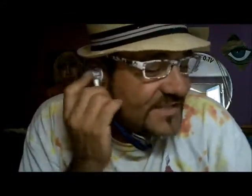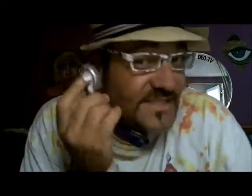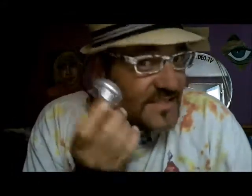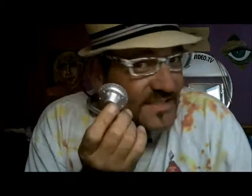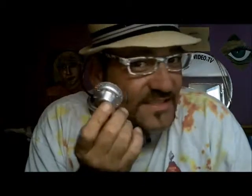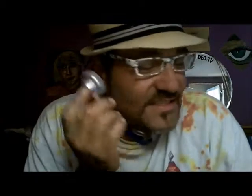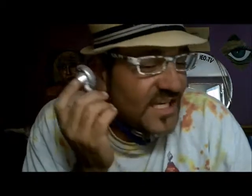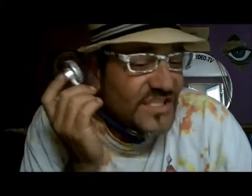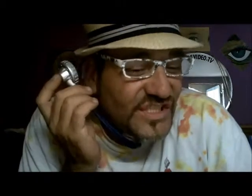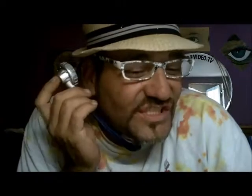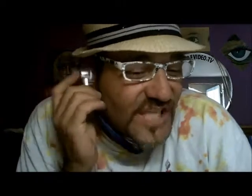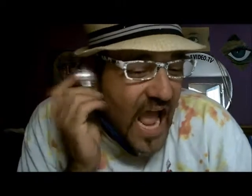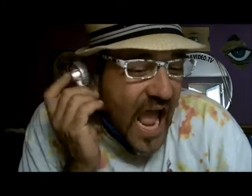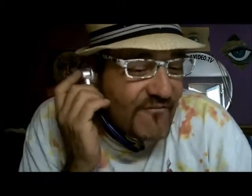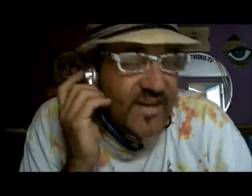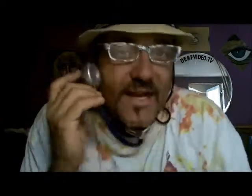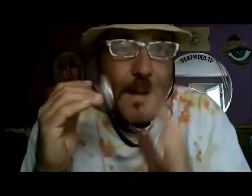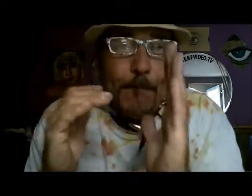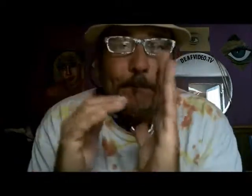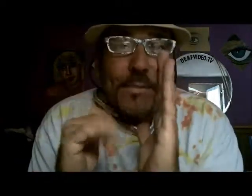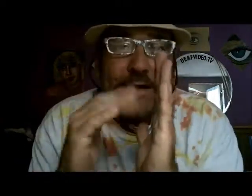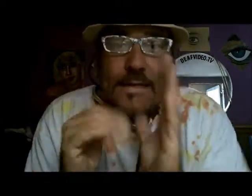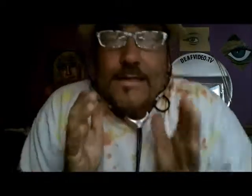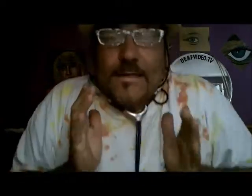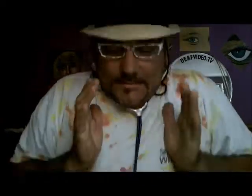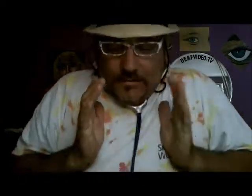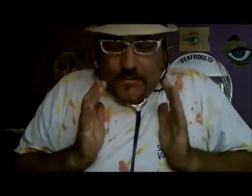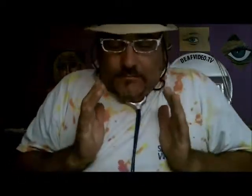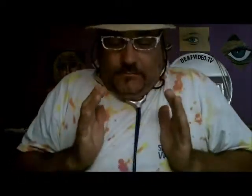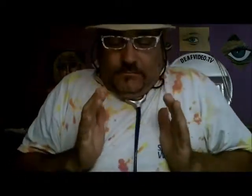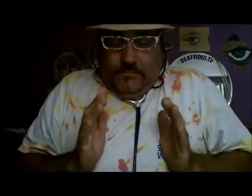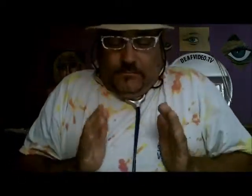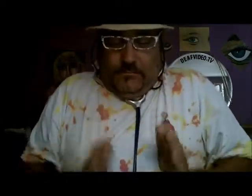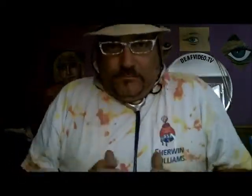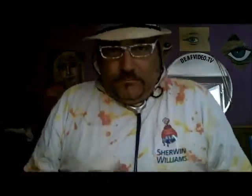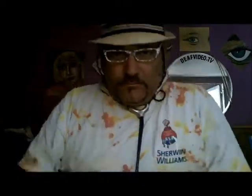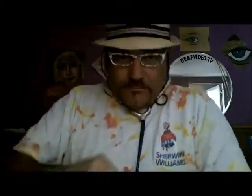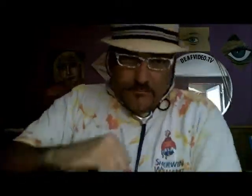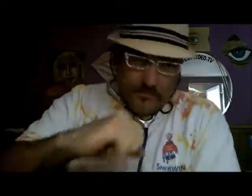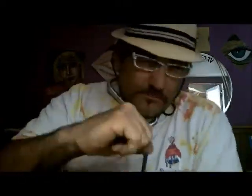psychotic break. Die, boo. Die, boo. Die, boo. You just sent her to die and send you an address of the person.